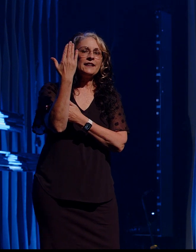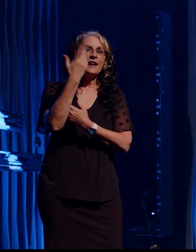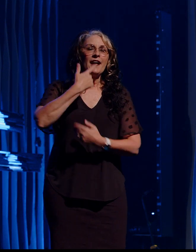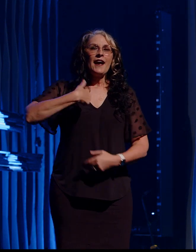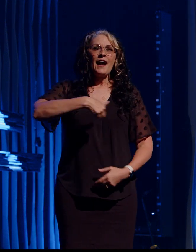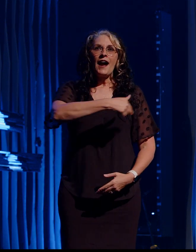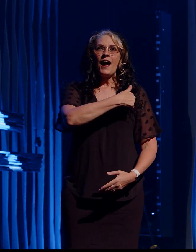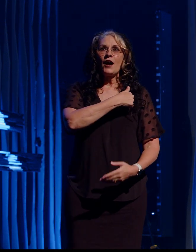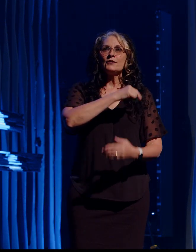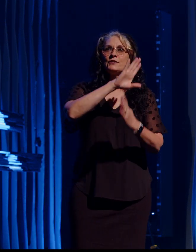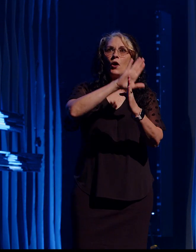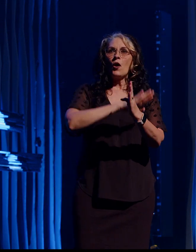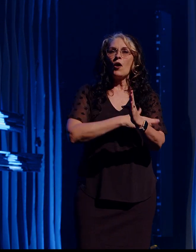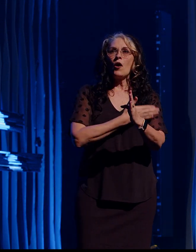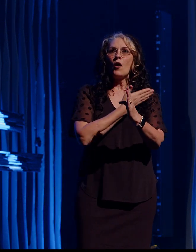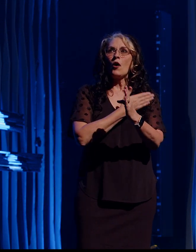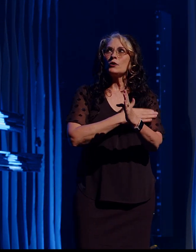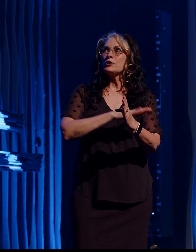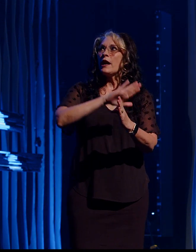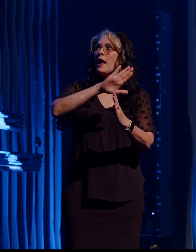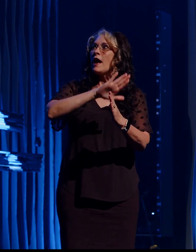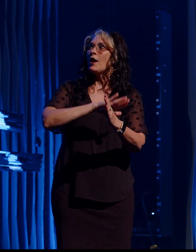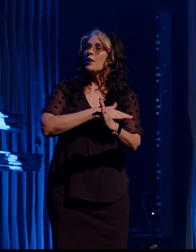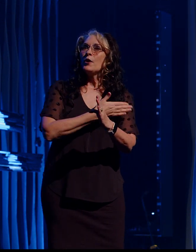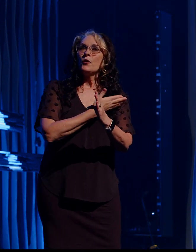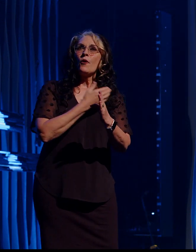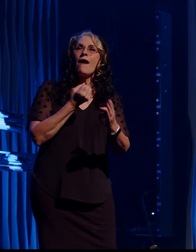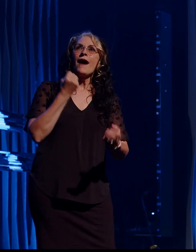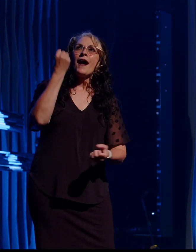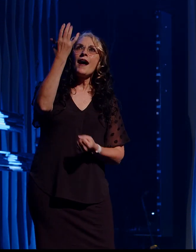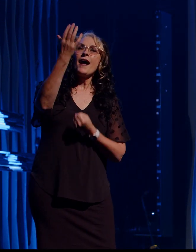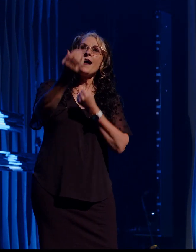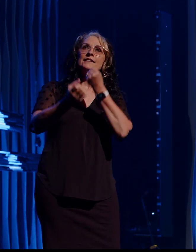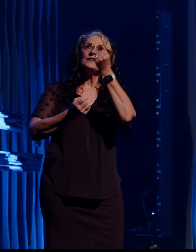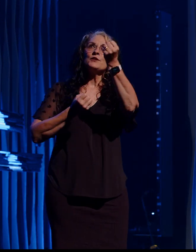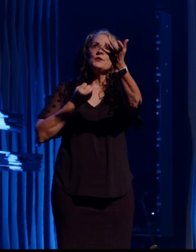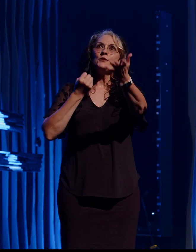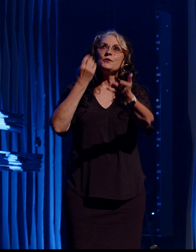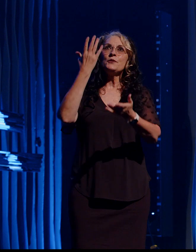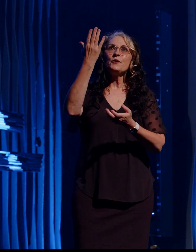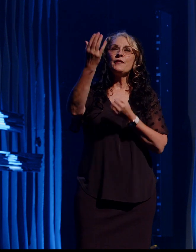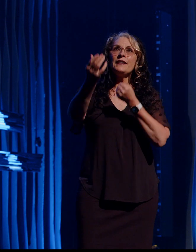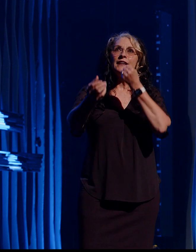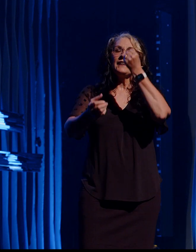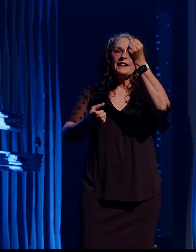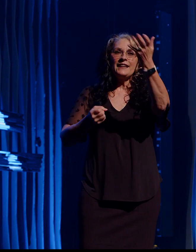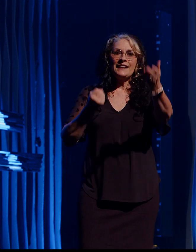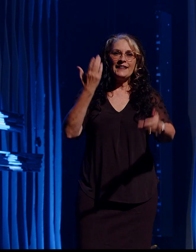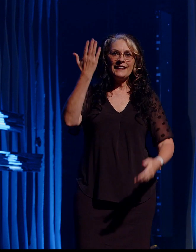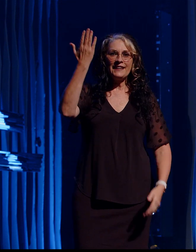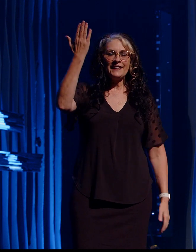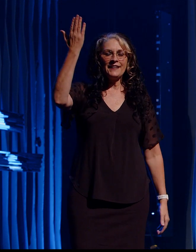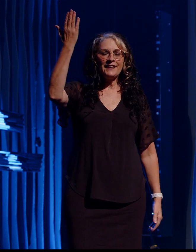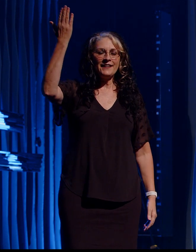morning, our song shall rise to